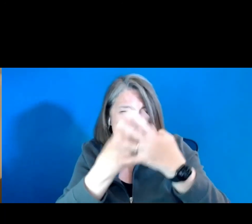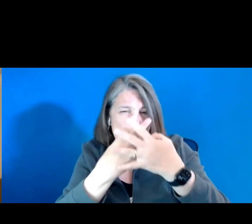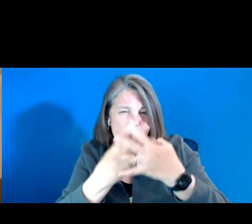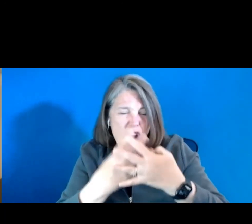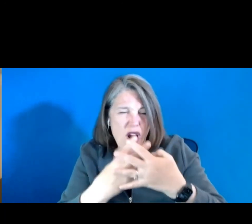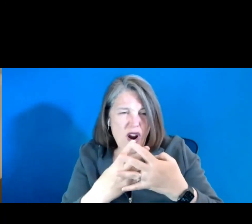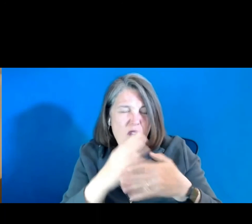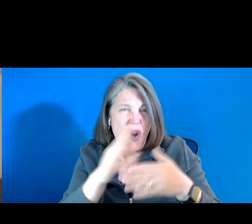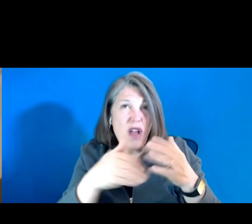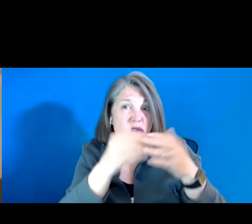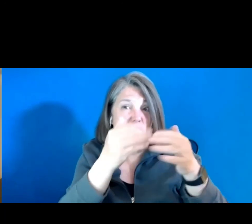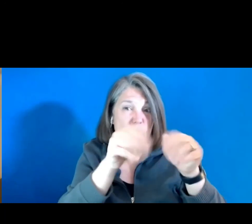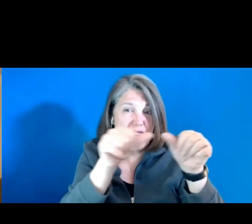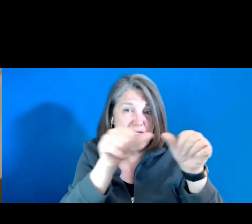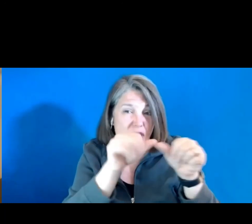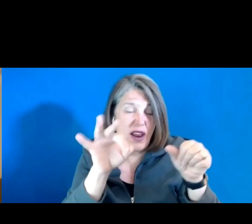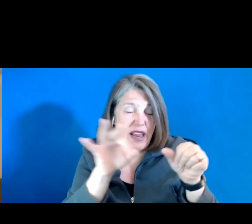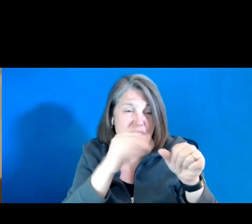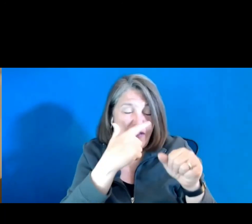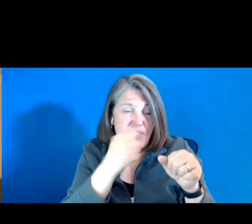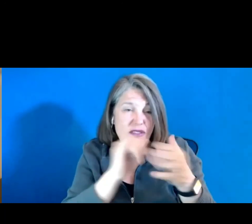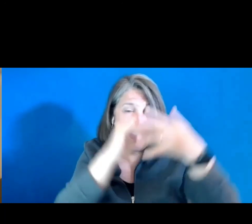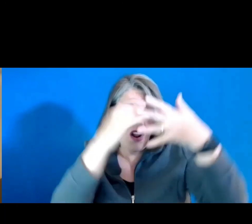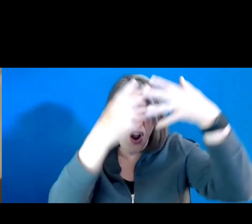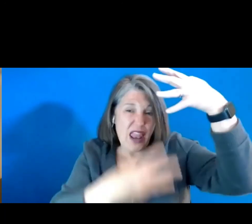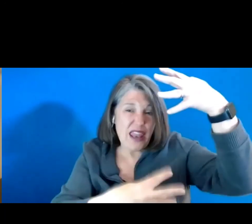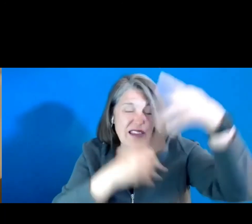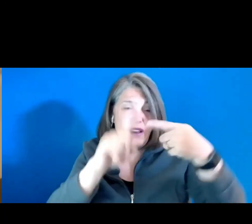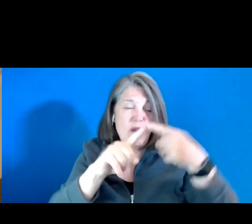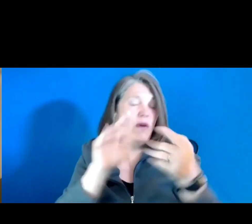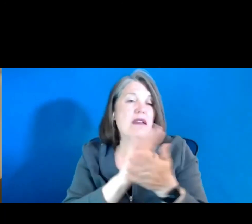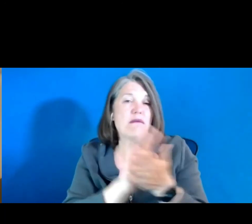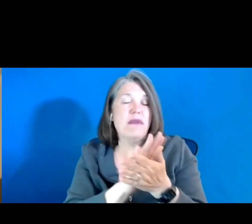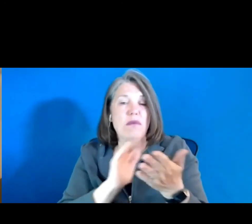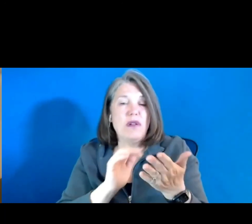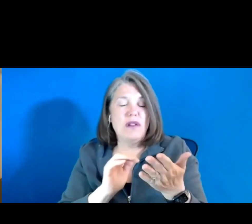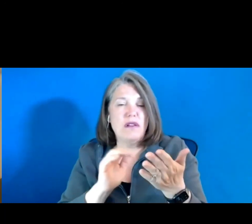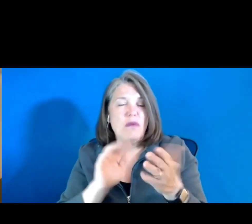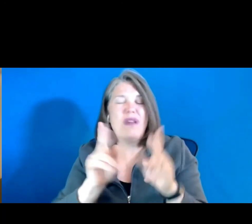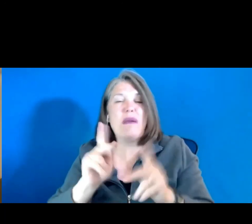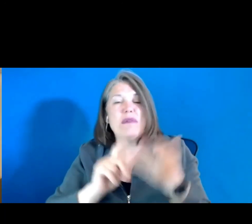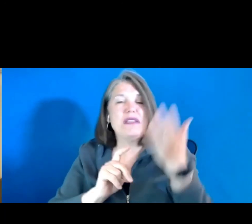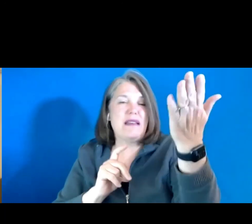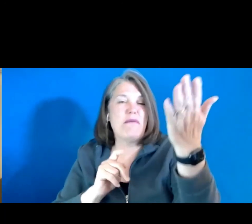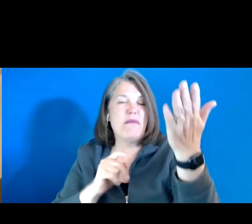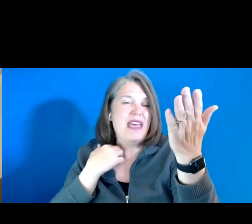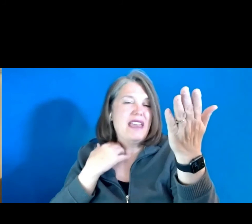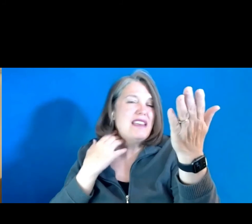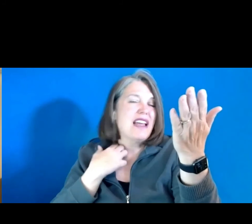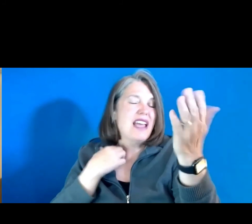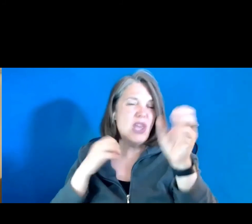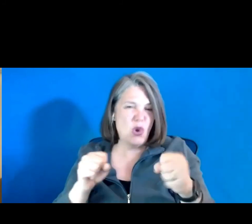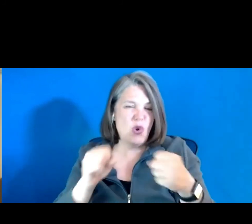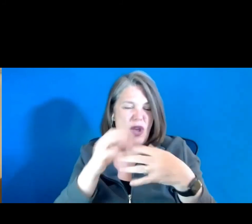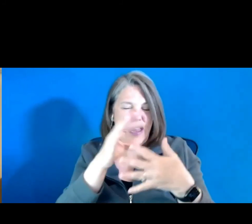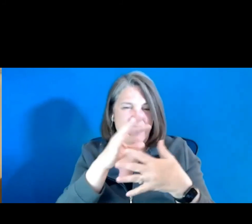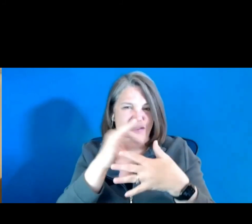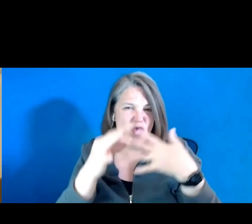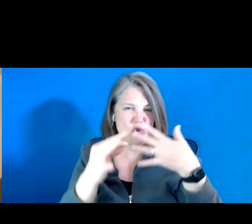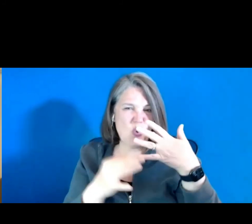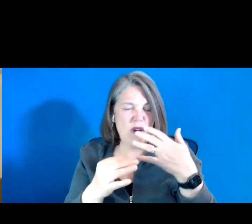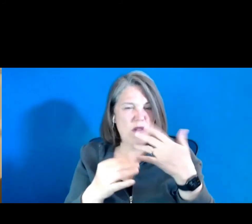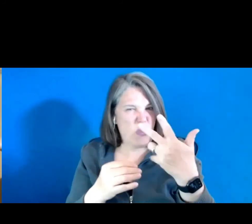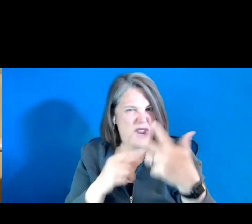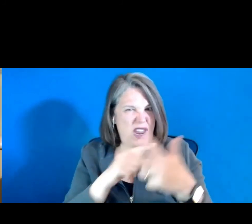areas of interest, that are listed when people submit papers, I think it maxes out at three, you can sort by area of interest,